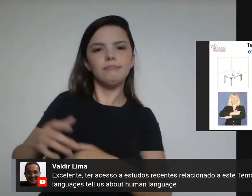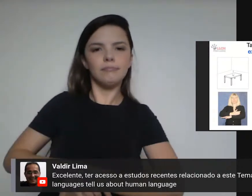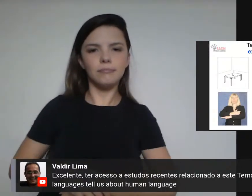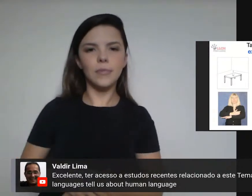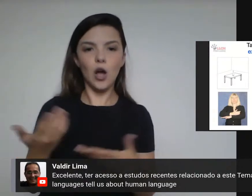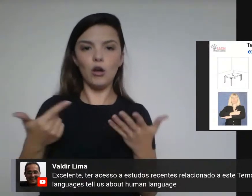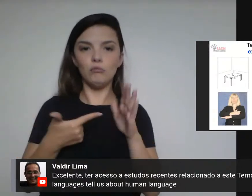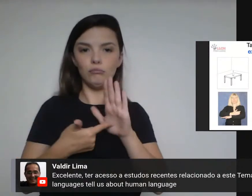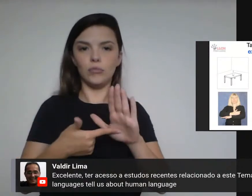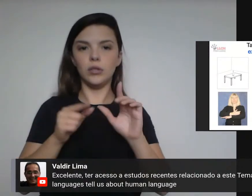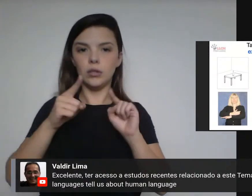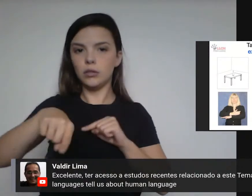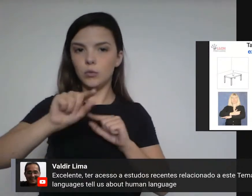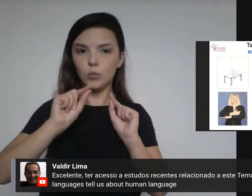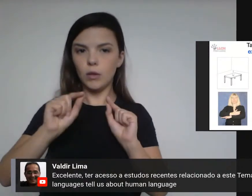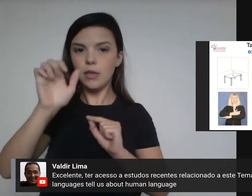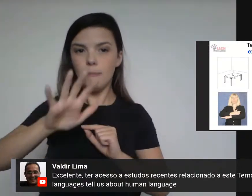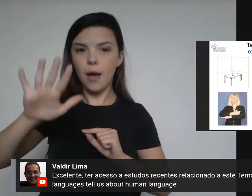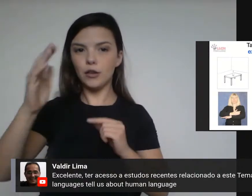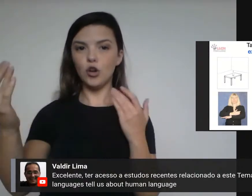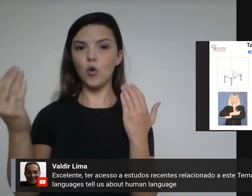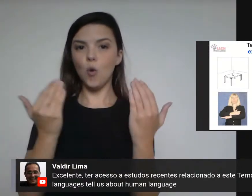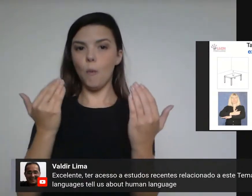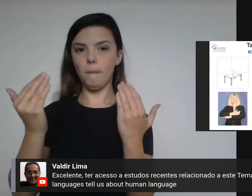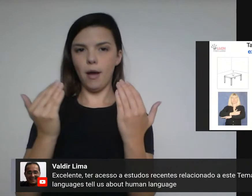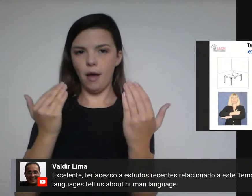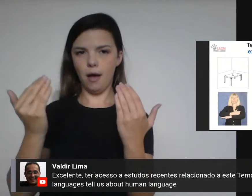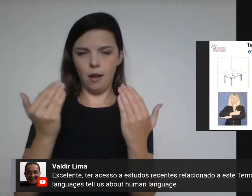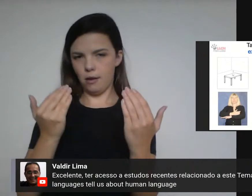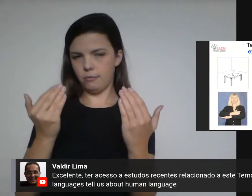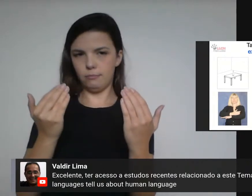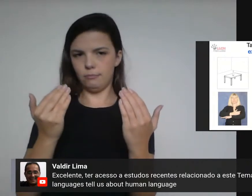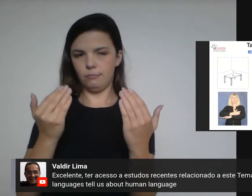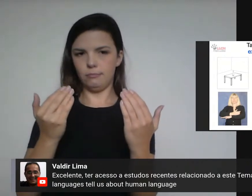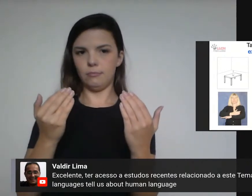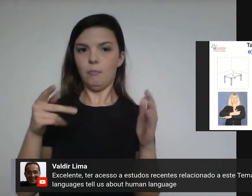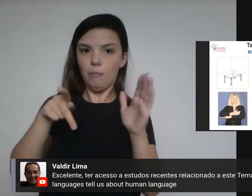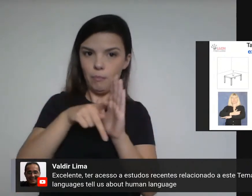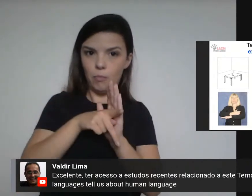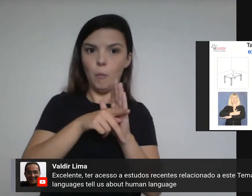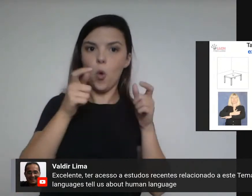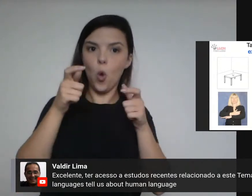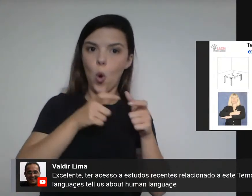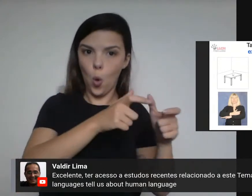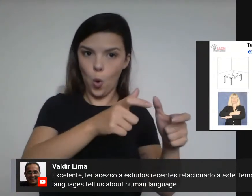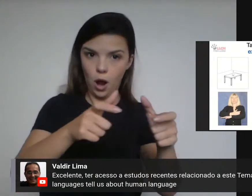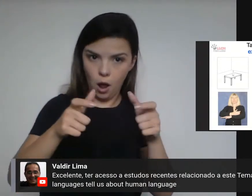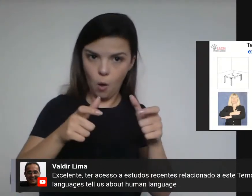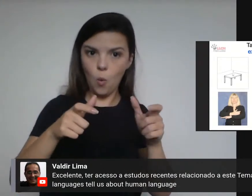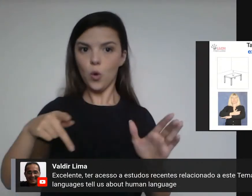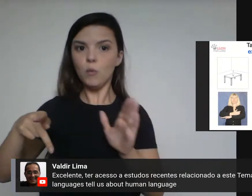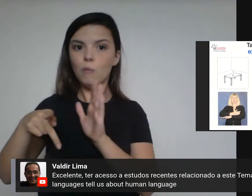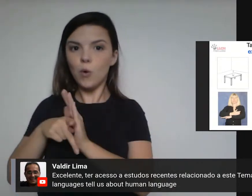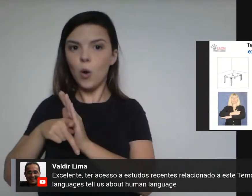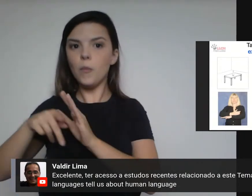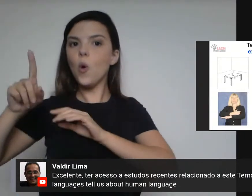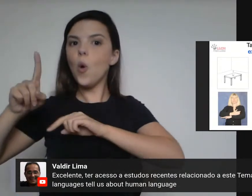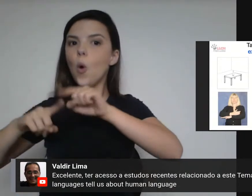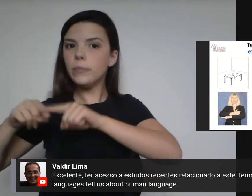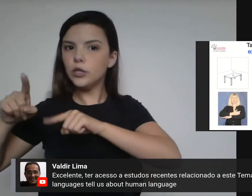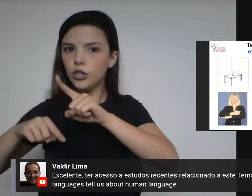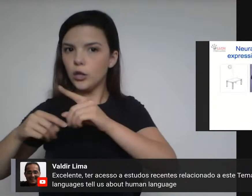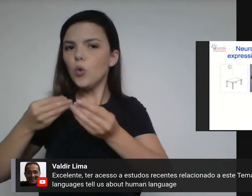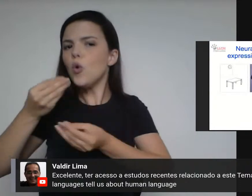contrast between retrieving locations and retrieving the object classifier